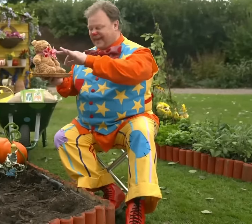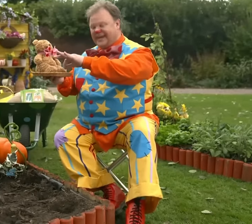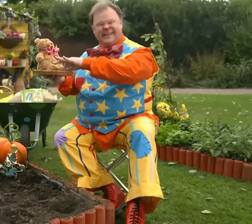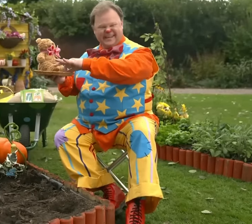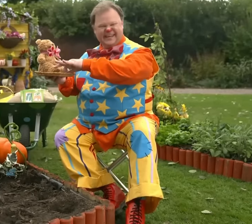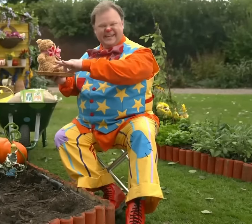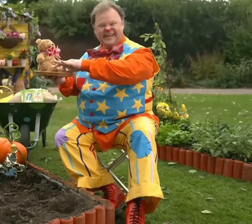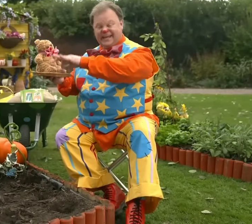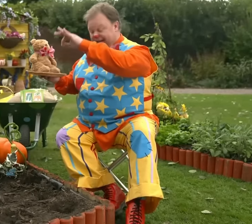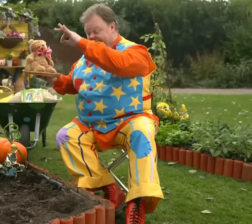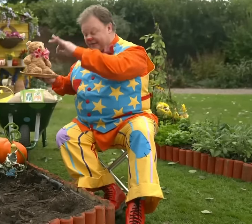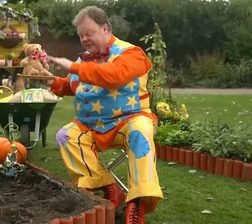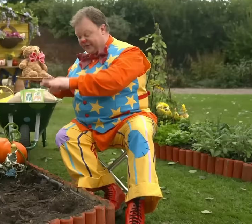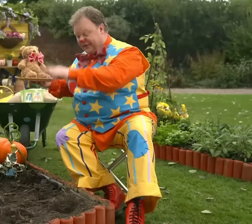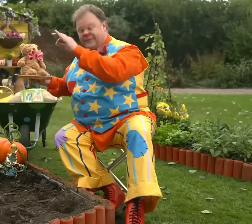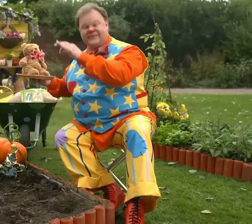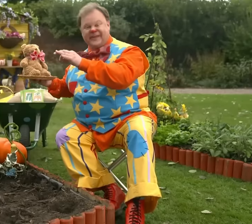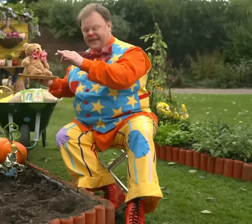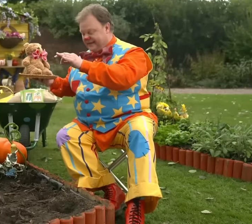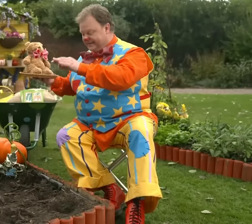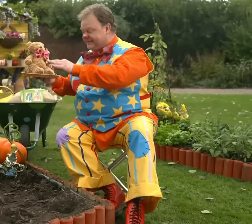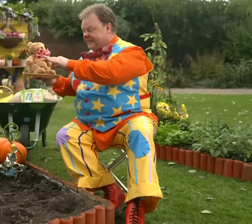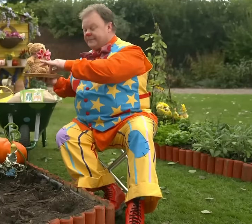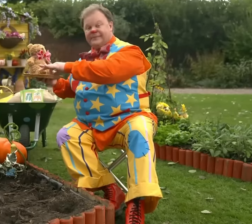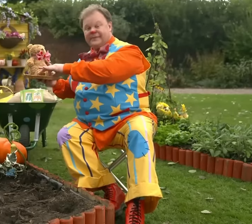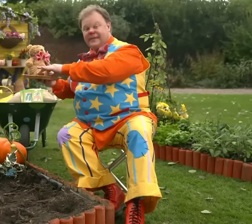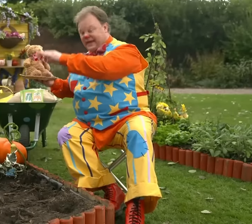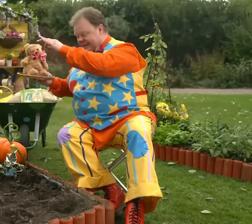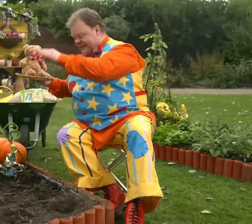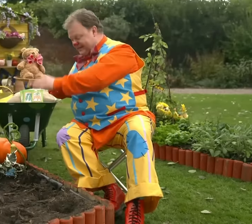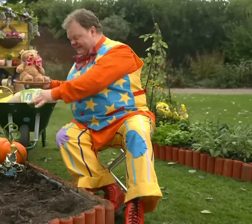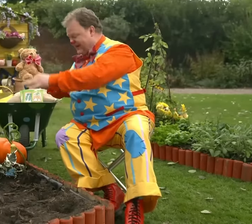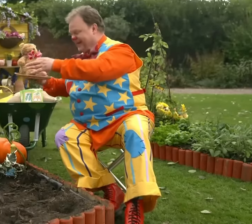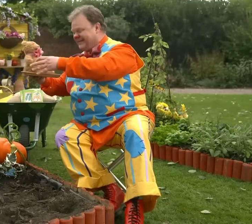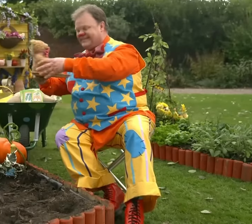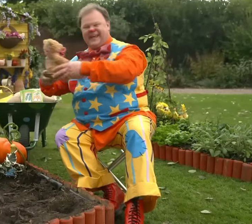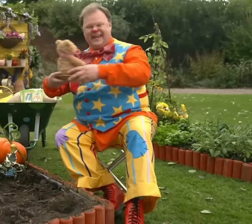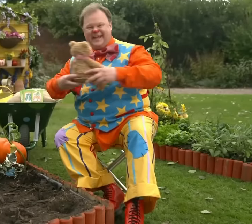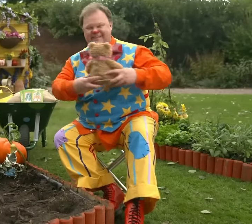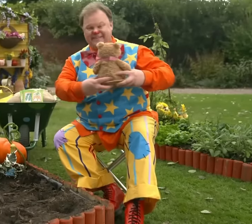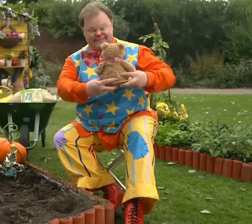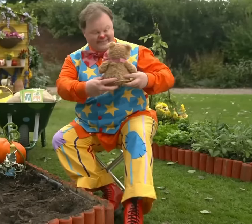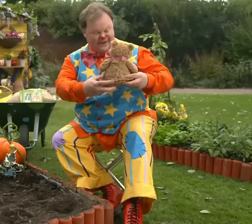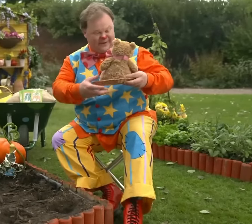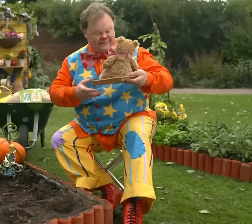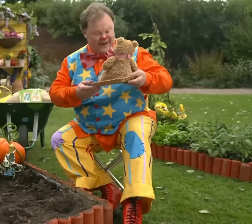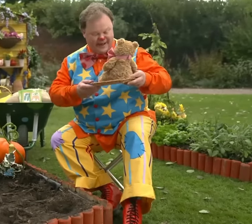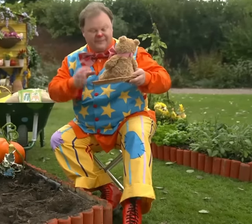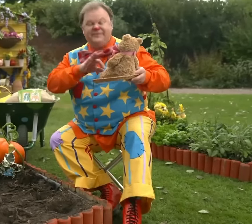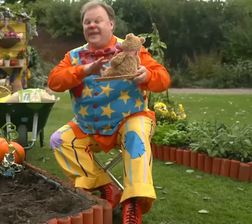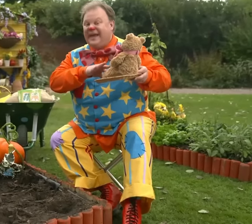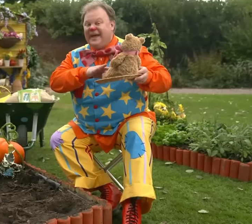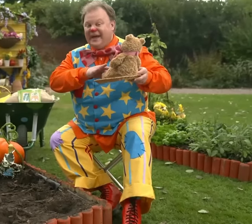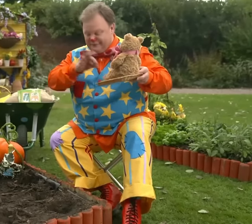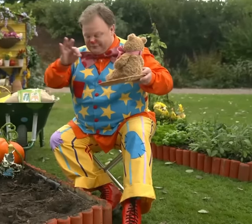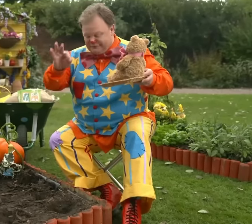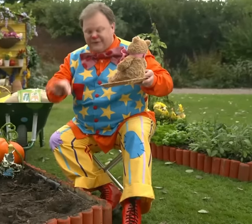seed, two seeds, three seeds. This is going well.